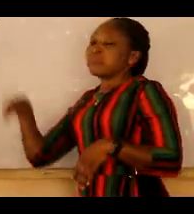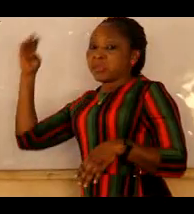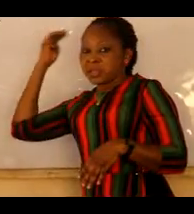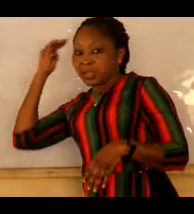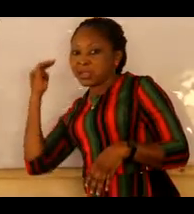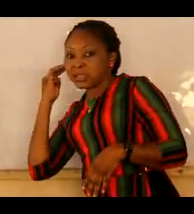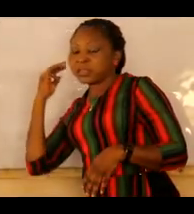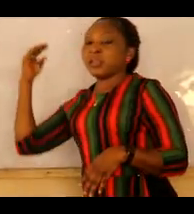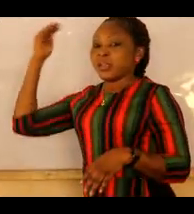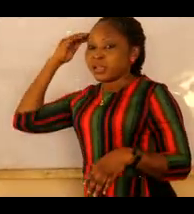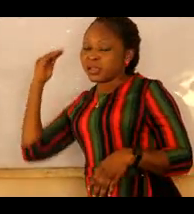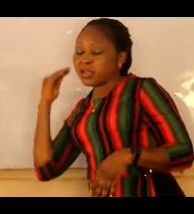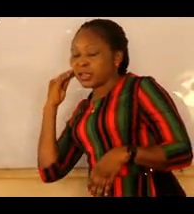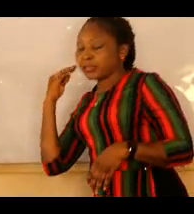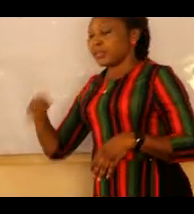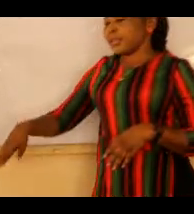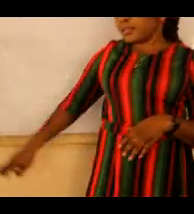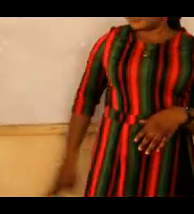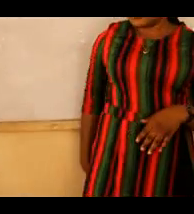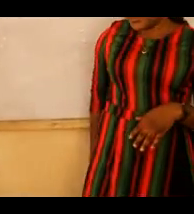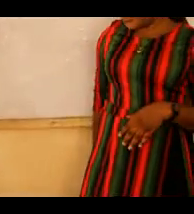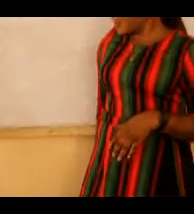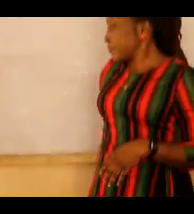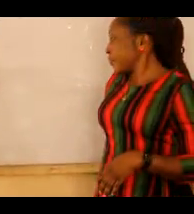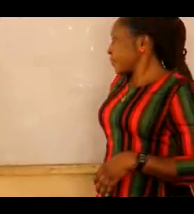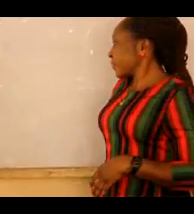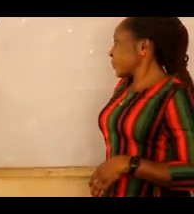tail. They may fall tail.